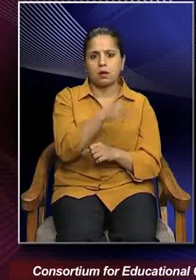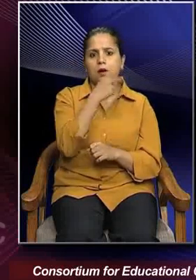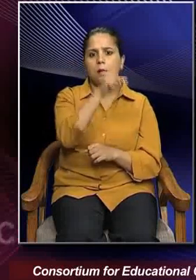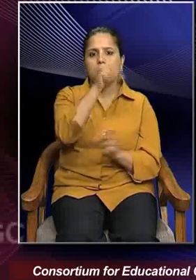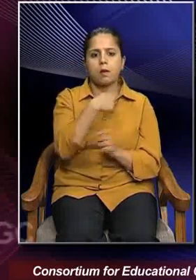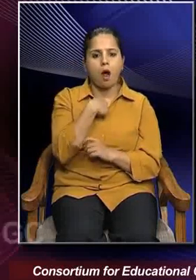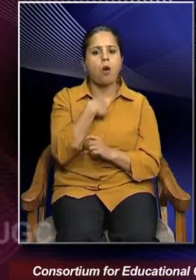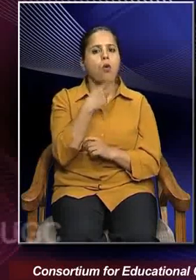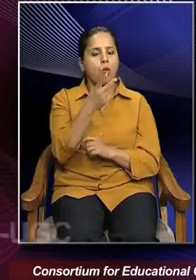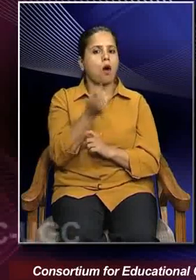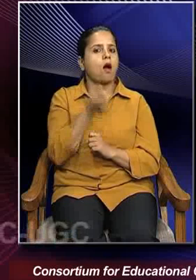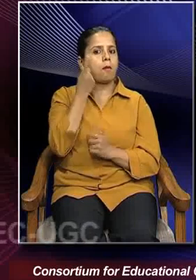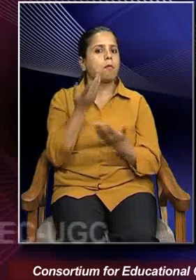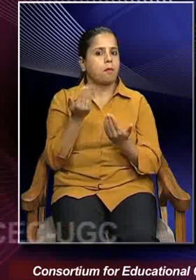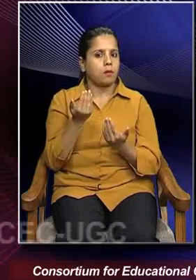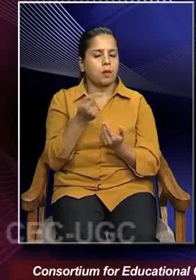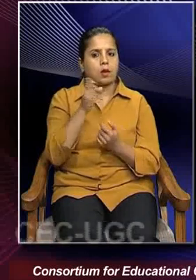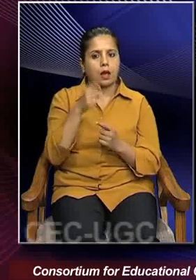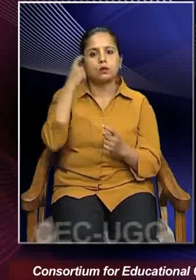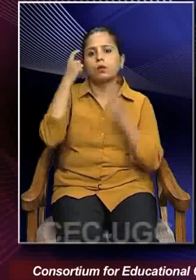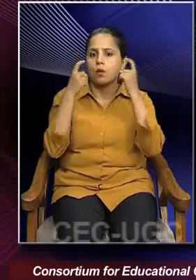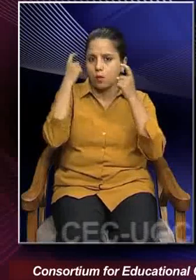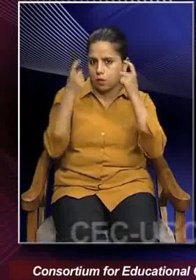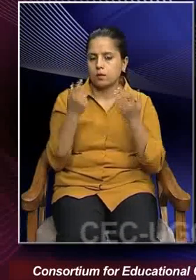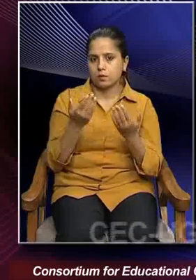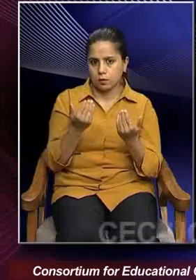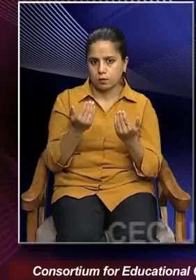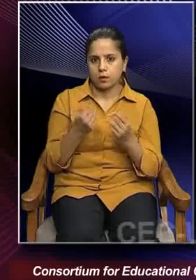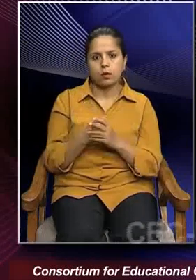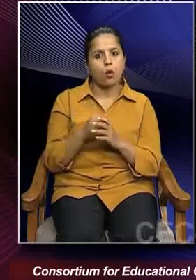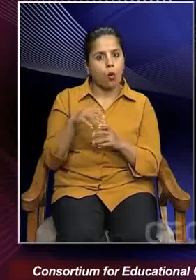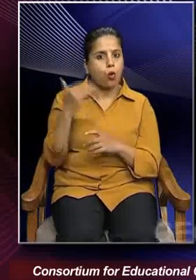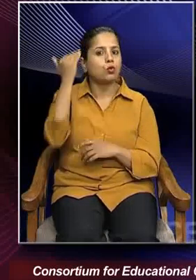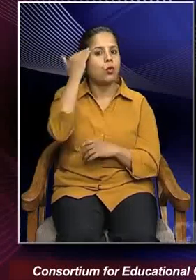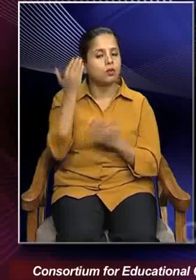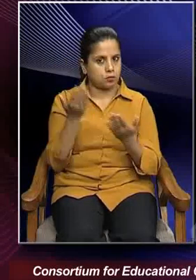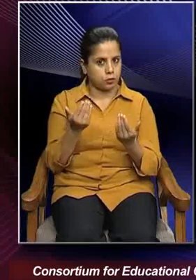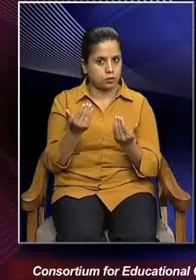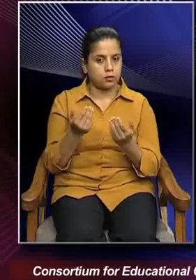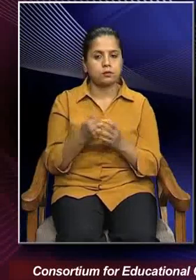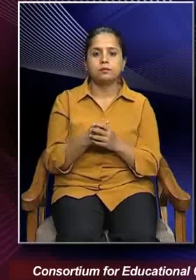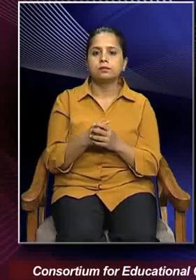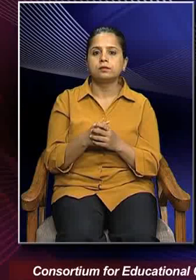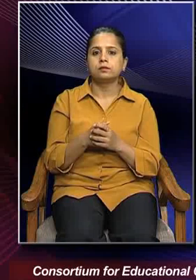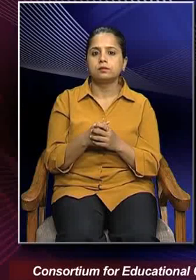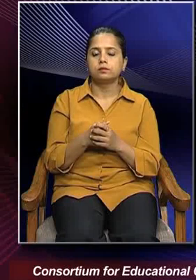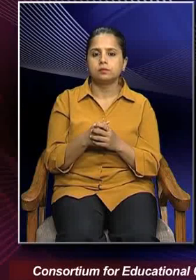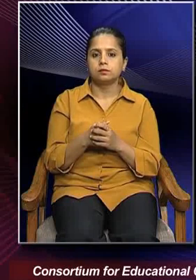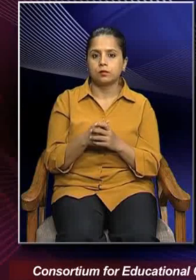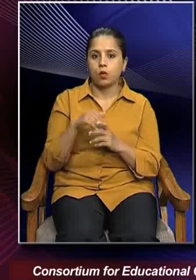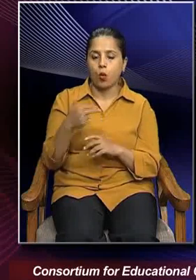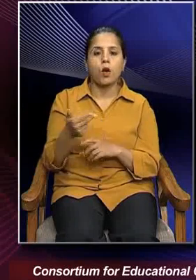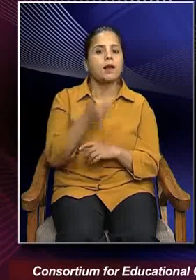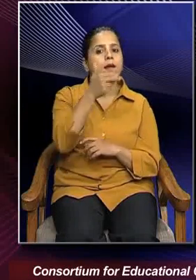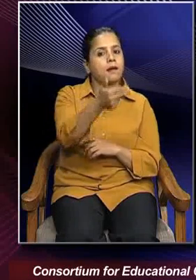conceived, it can be thought, or it can be known, and it can be